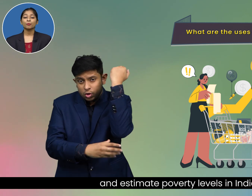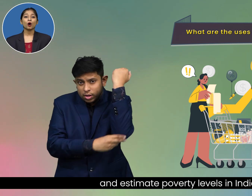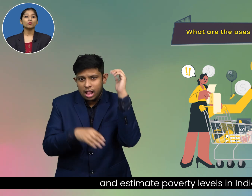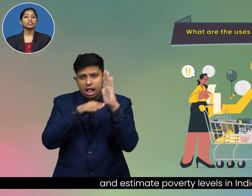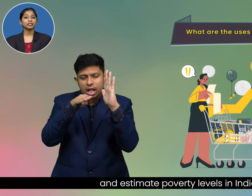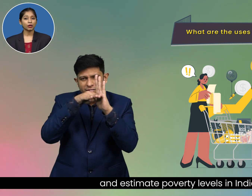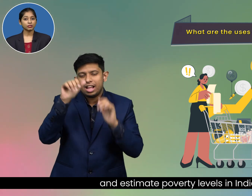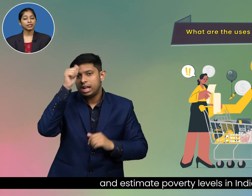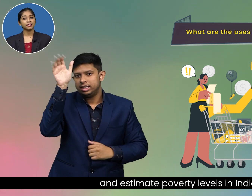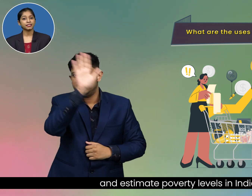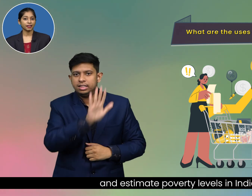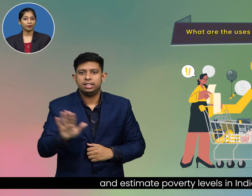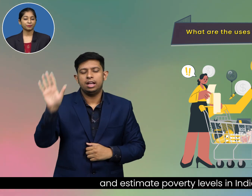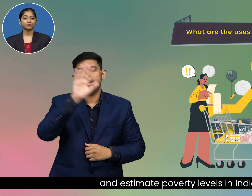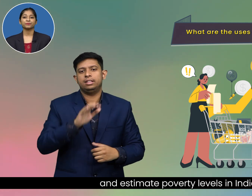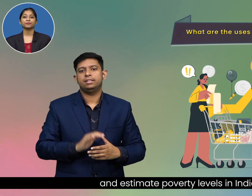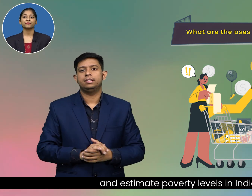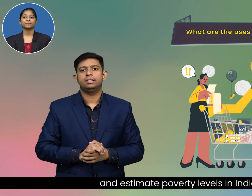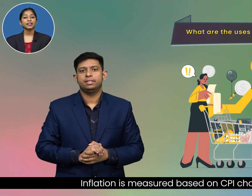estimate poverty levels in India.